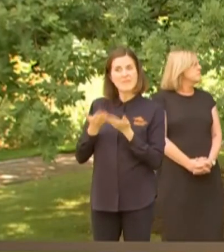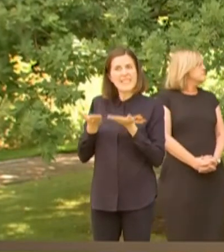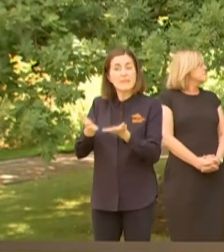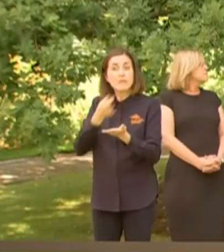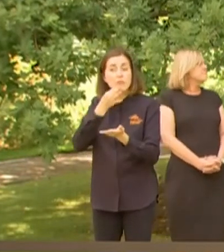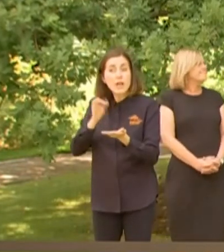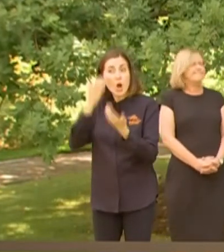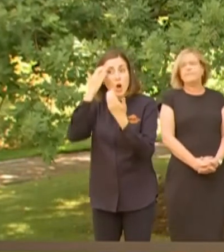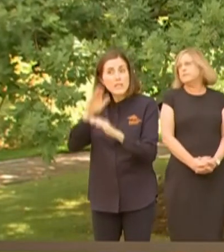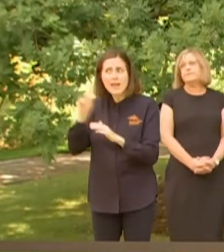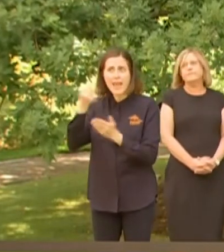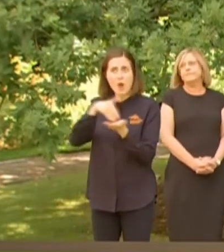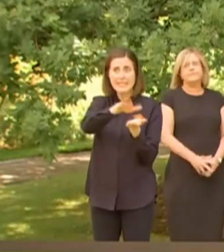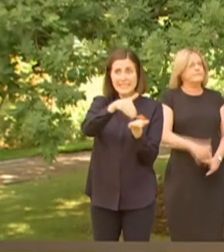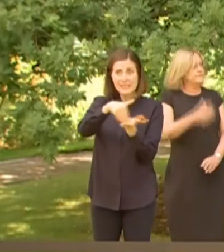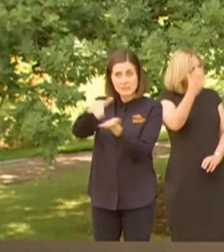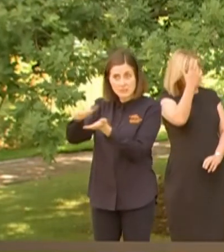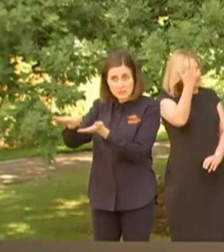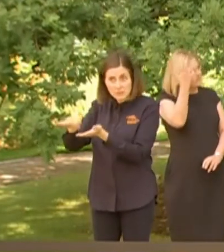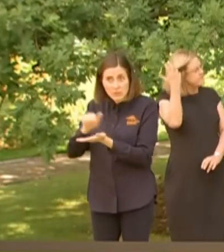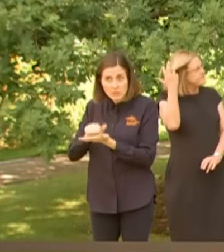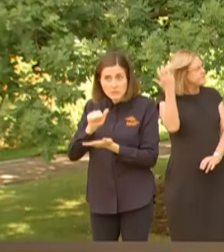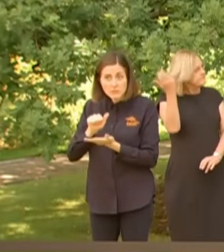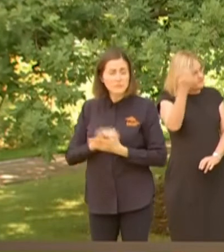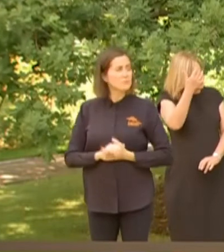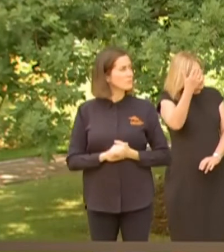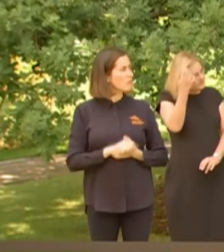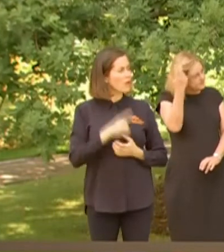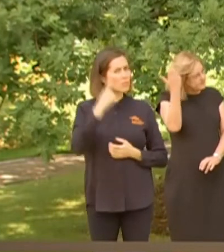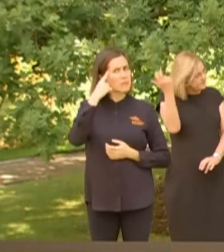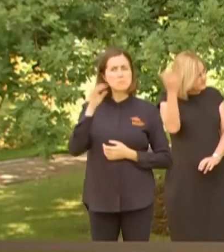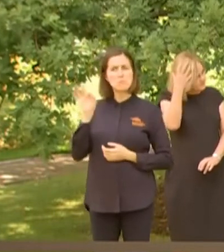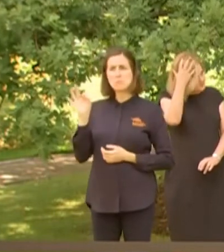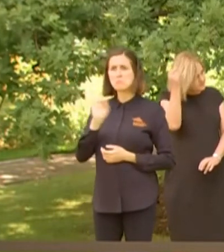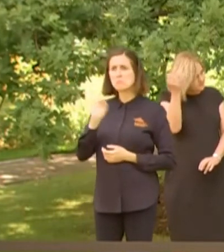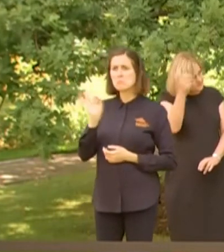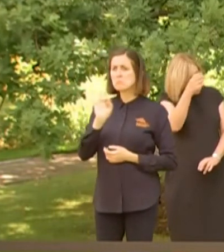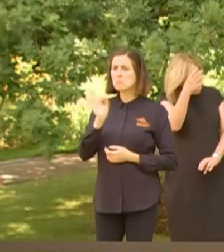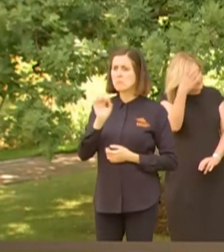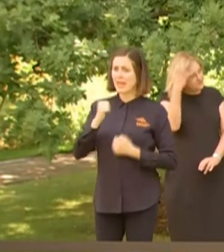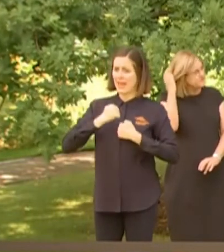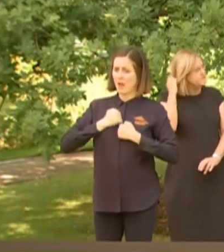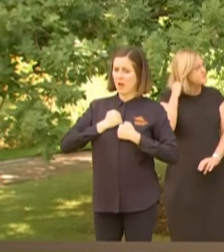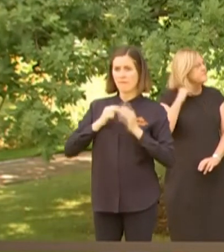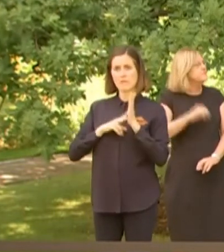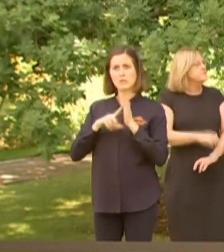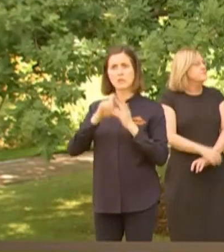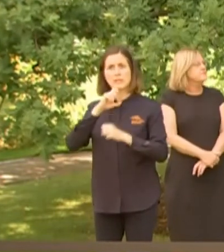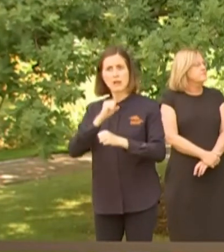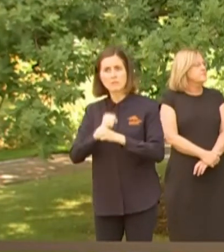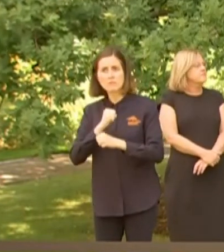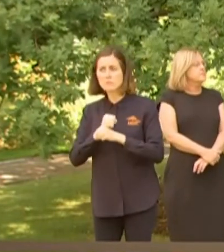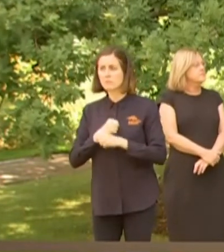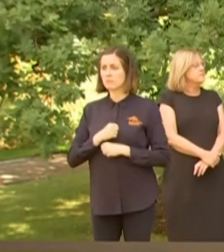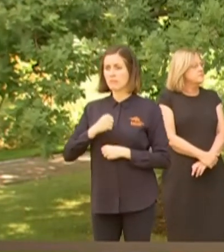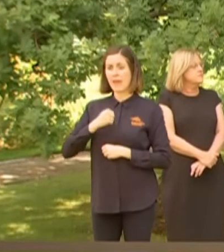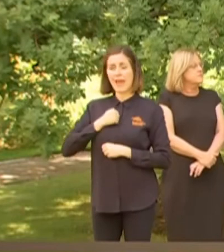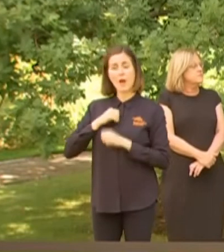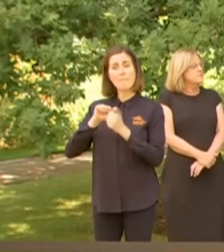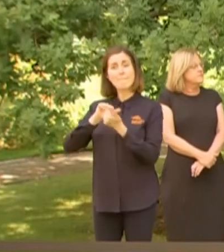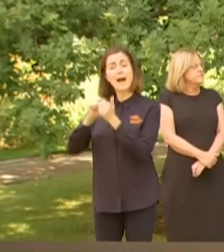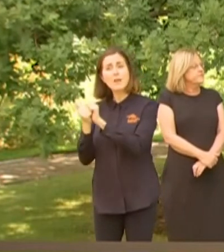I don't believe so. I think that we have both our government, our partners in the